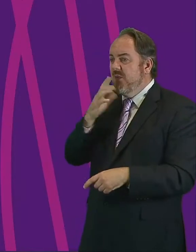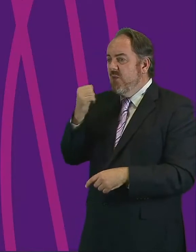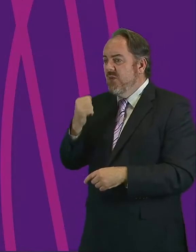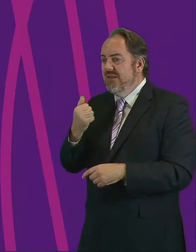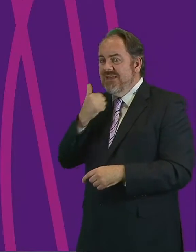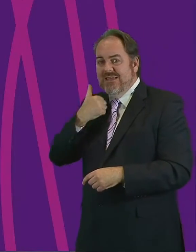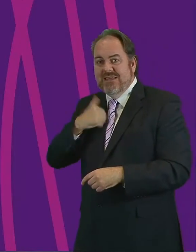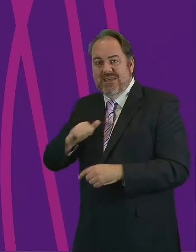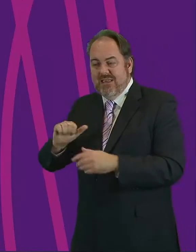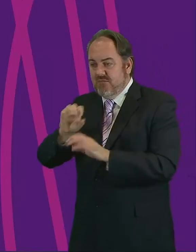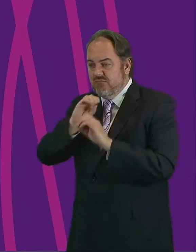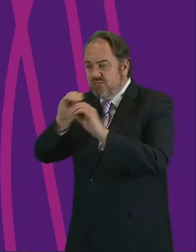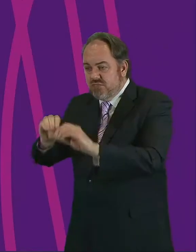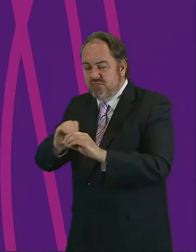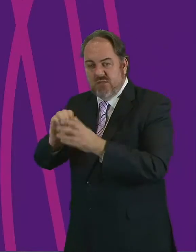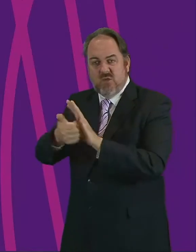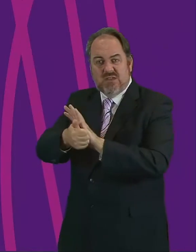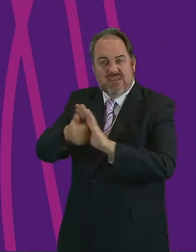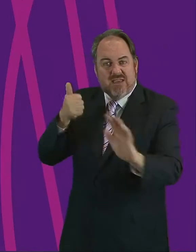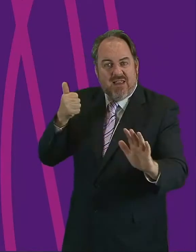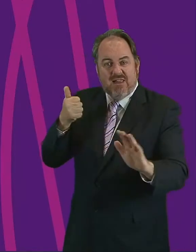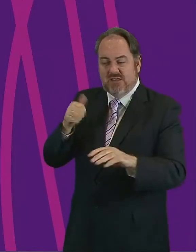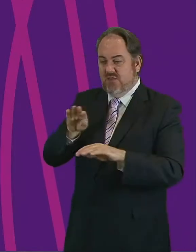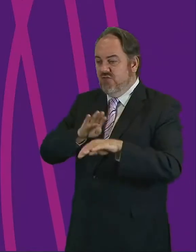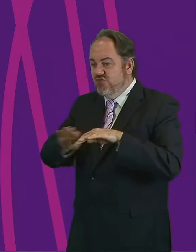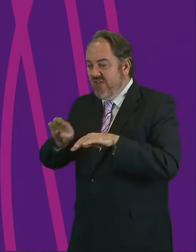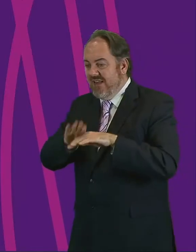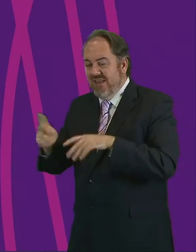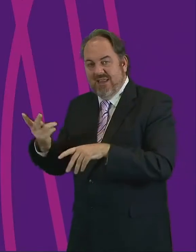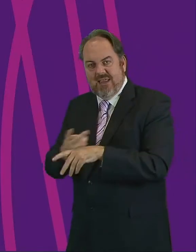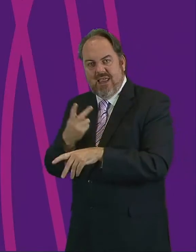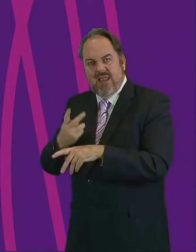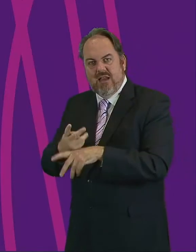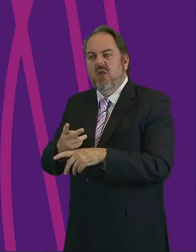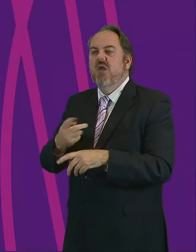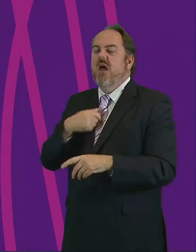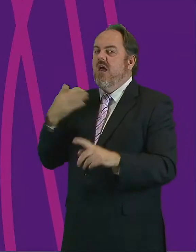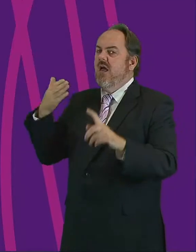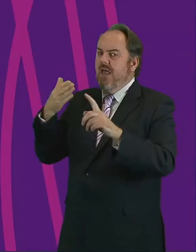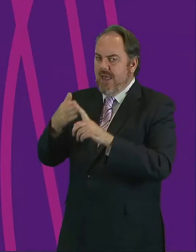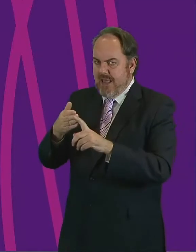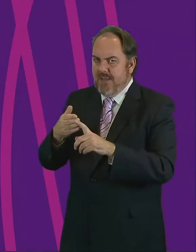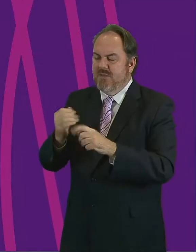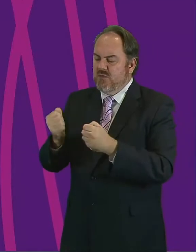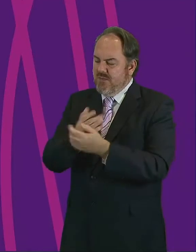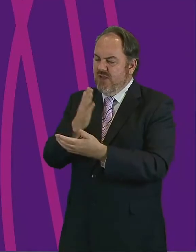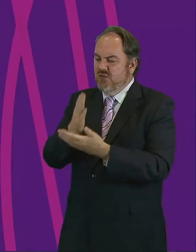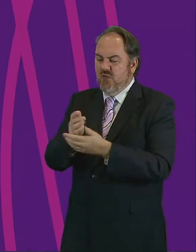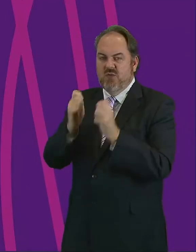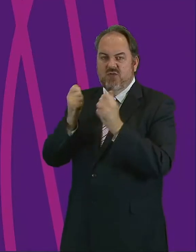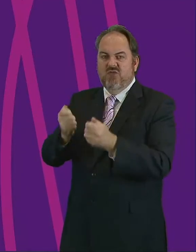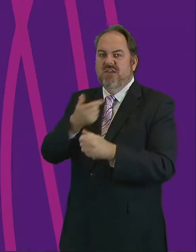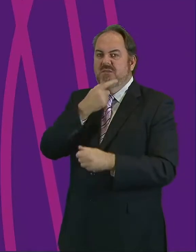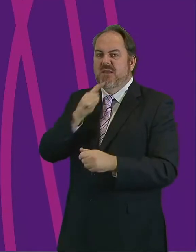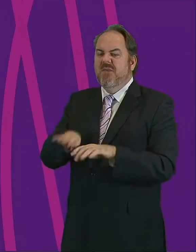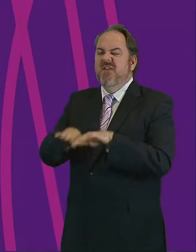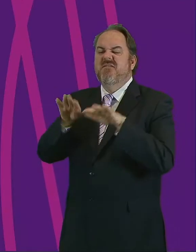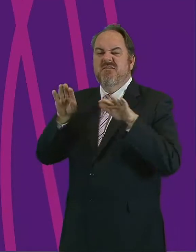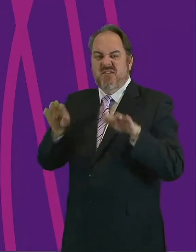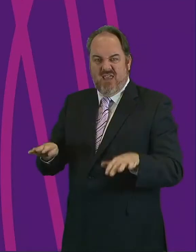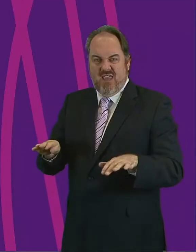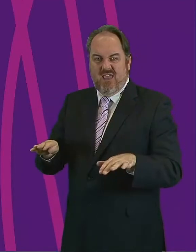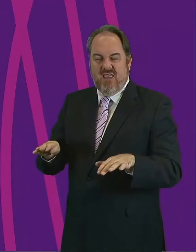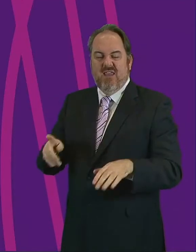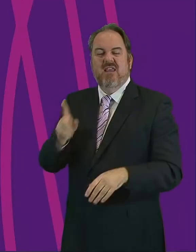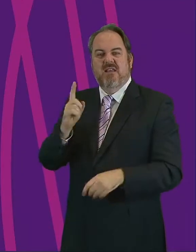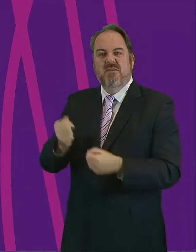and support for businesses to keep people in work will have fair work at its heart. As I said, Fiona Hislop will set out the details of